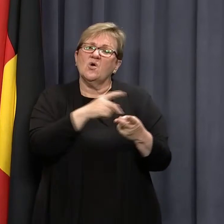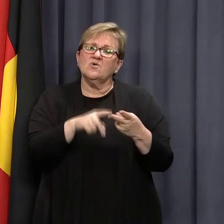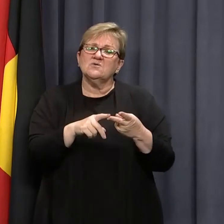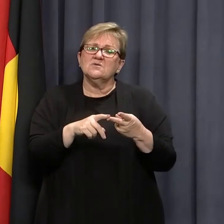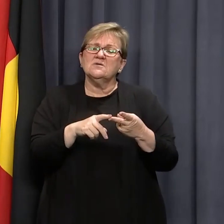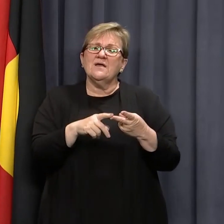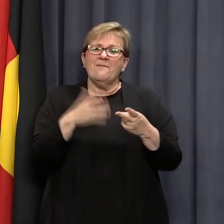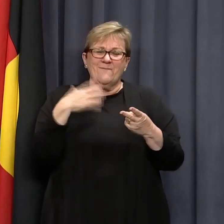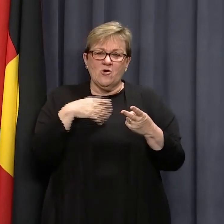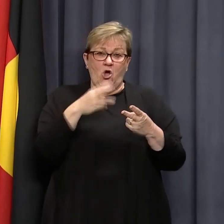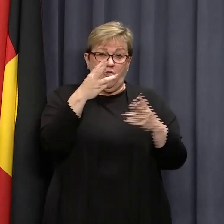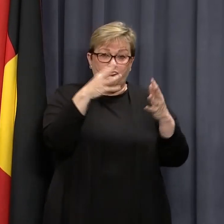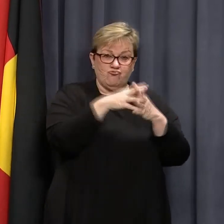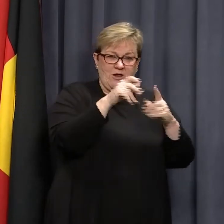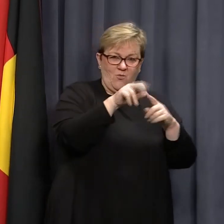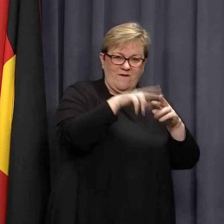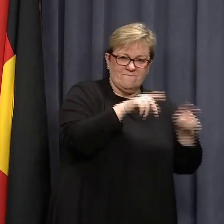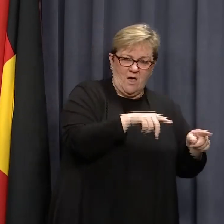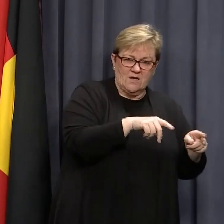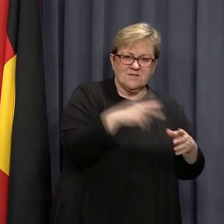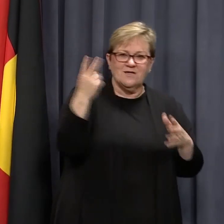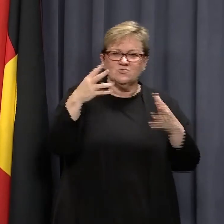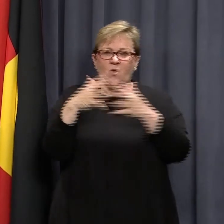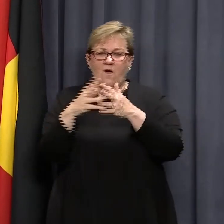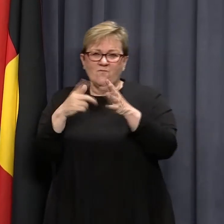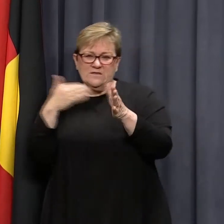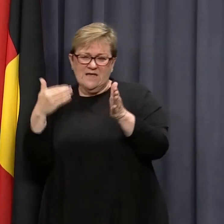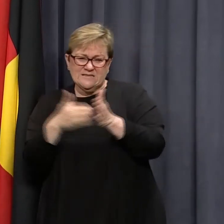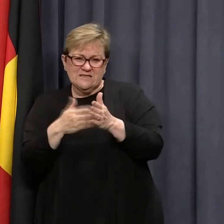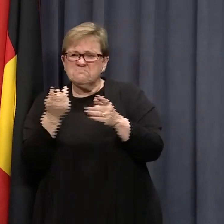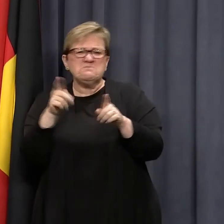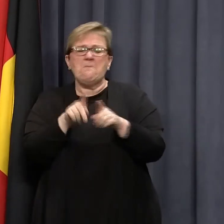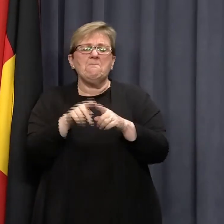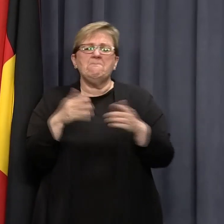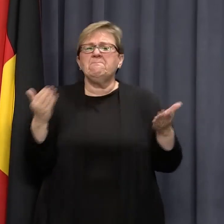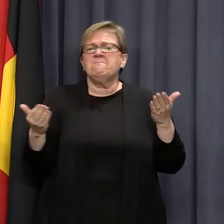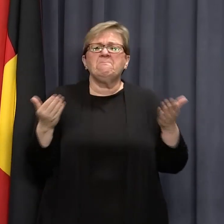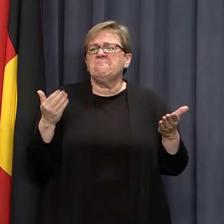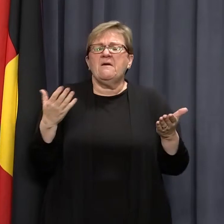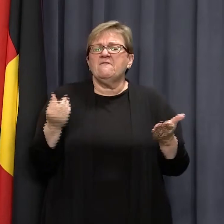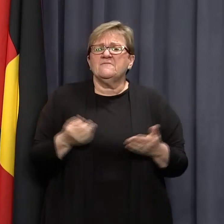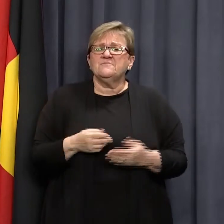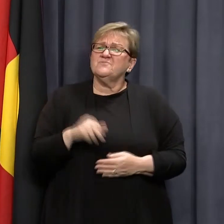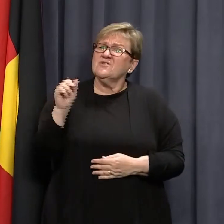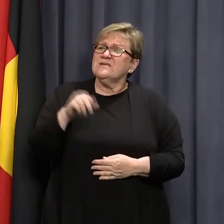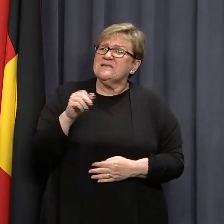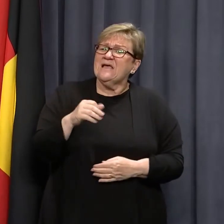where there is that longer delay, then they're about the same. So yes,